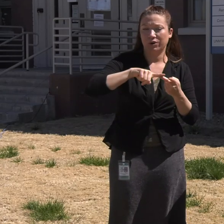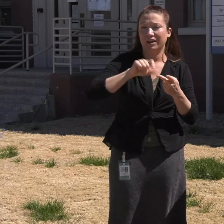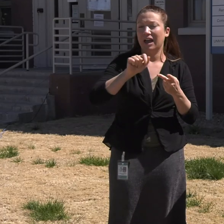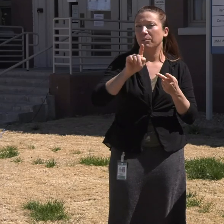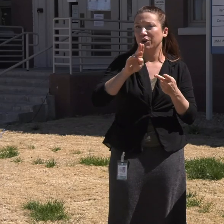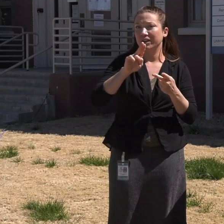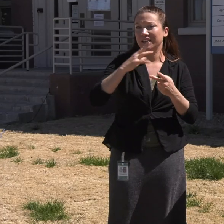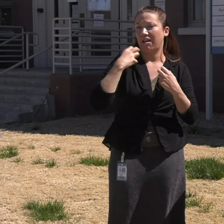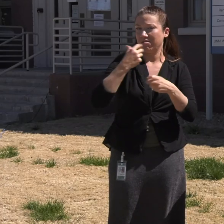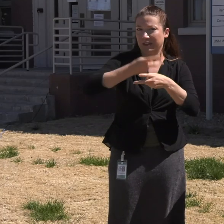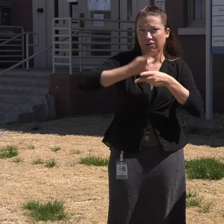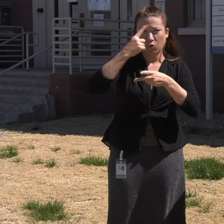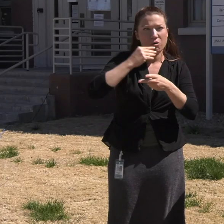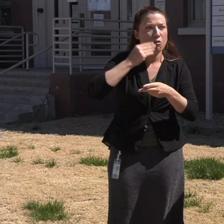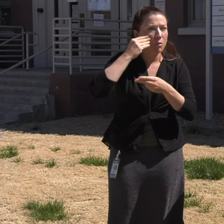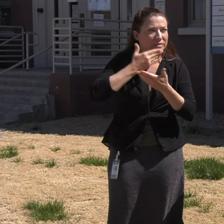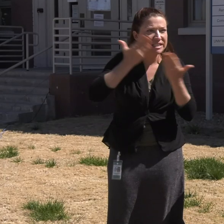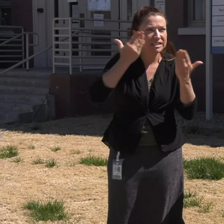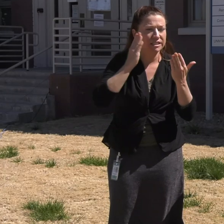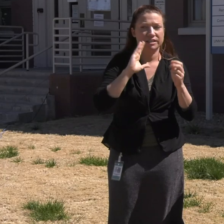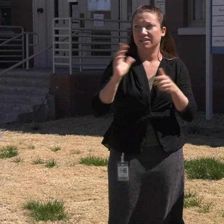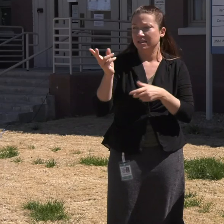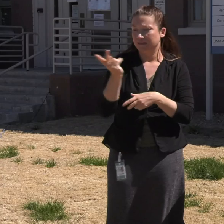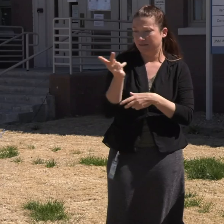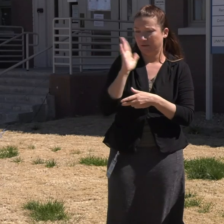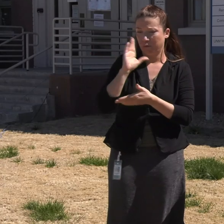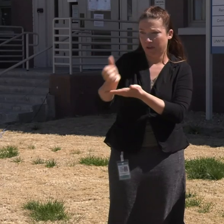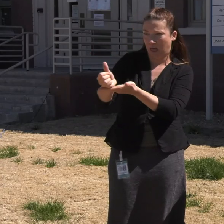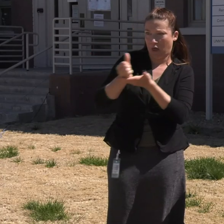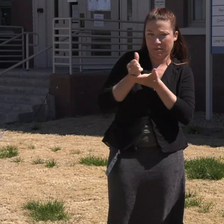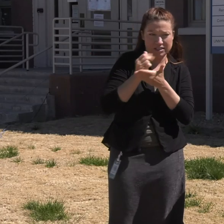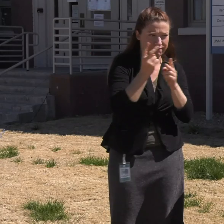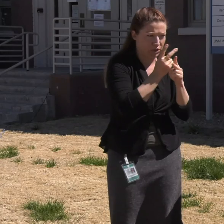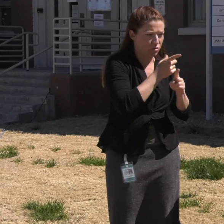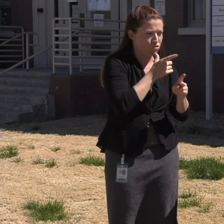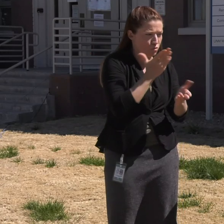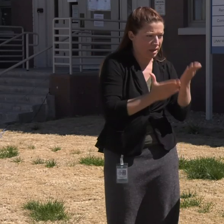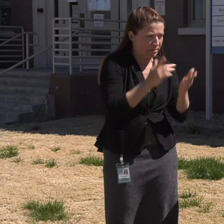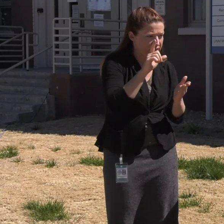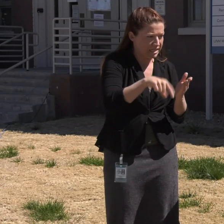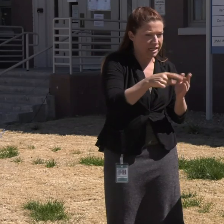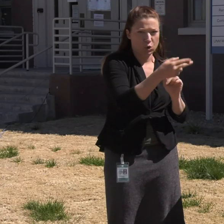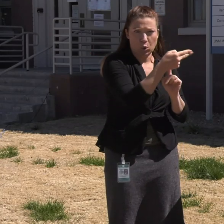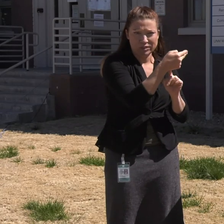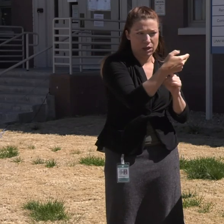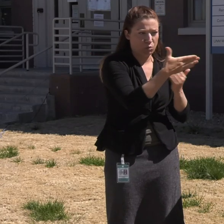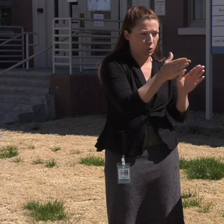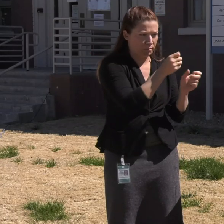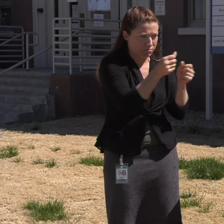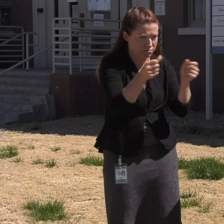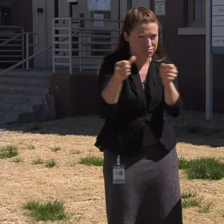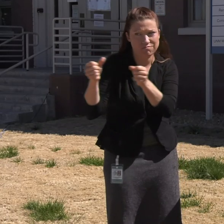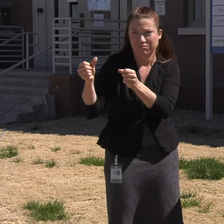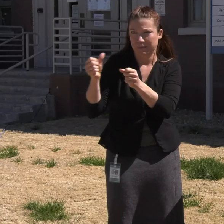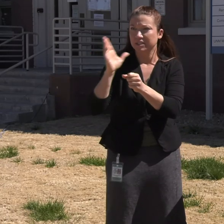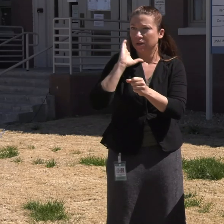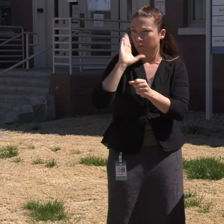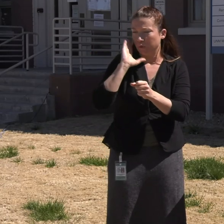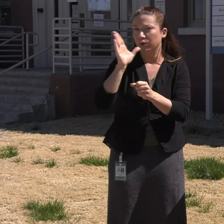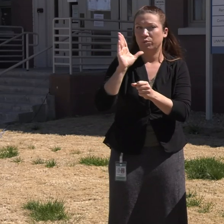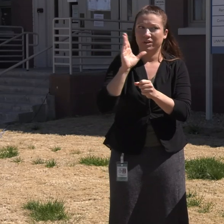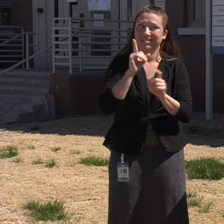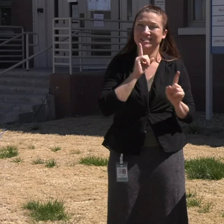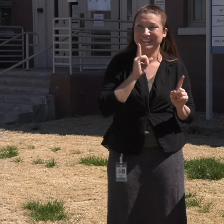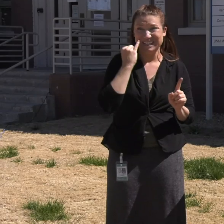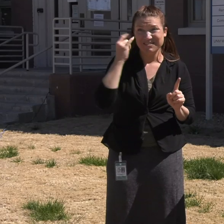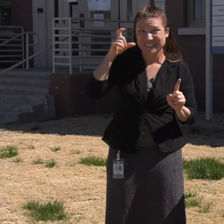those motel vouchers. This will be a limited resource that we will be working closely with our medical partners to allocate to the folks that really need